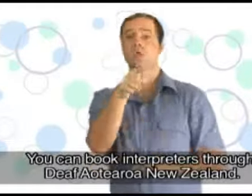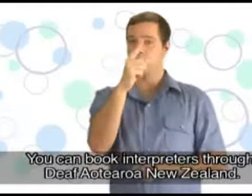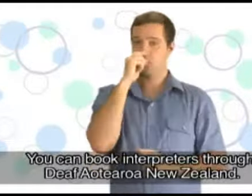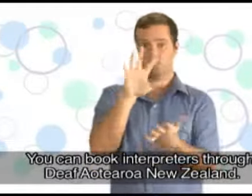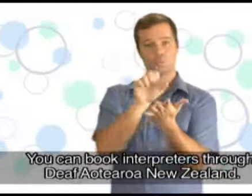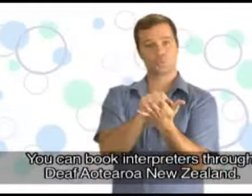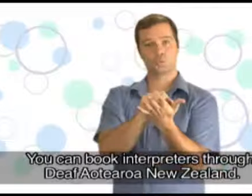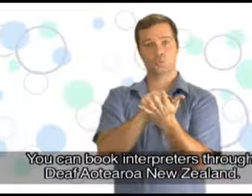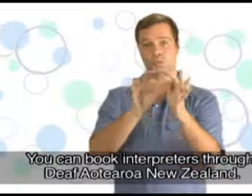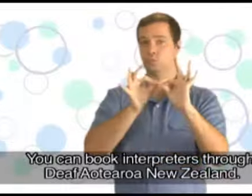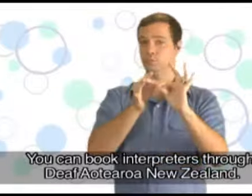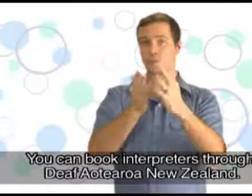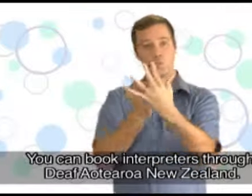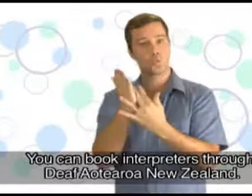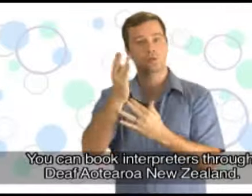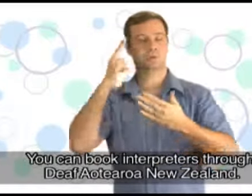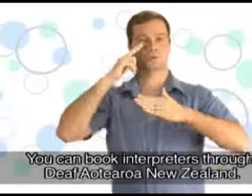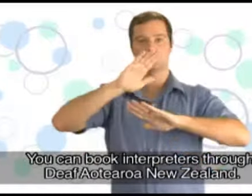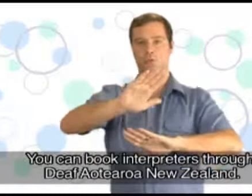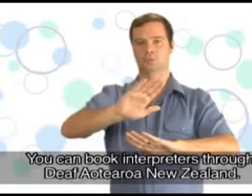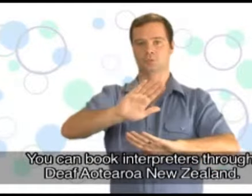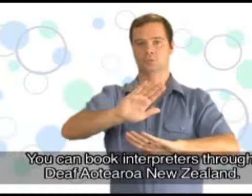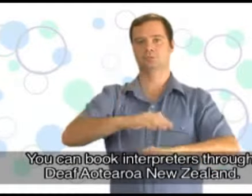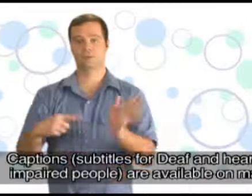You can book interpreters through Deaf Aotearoa New Zealand.